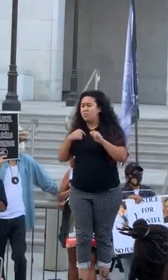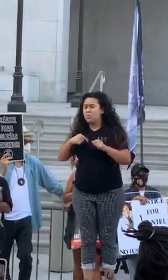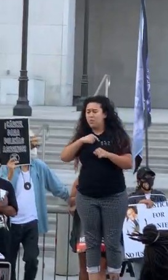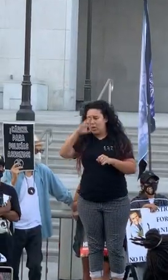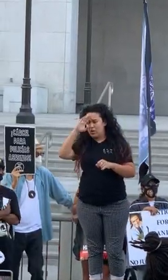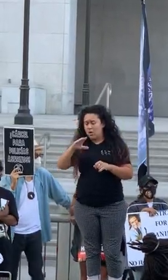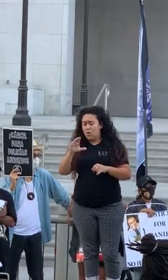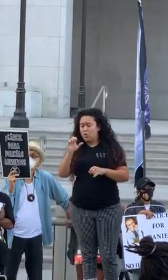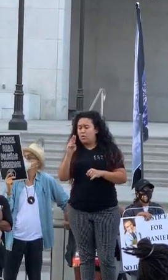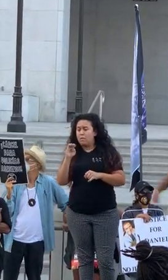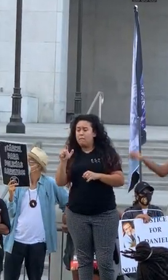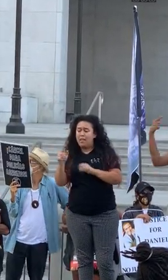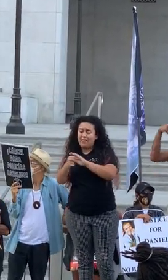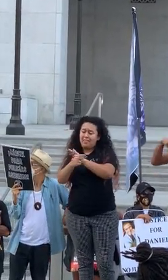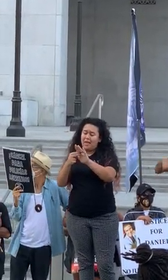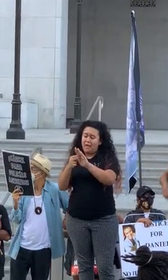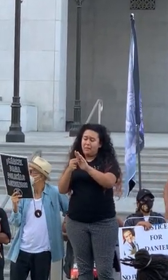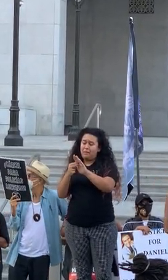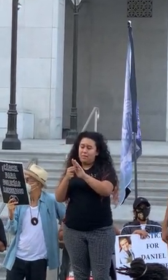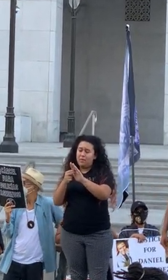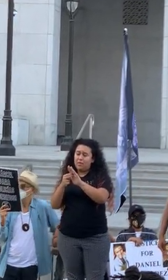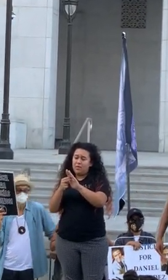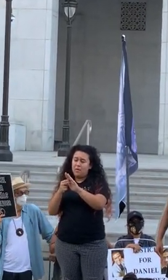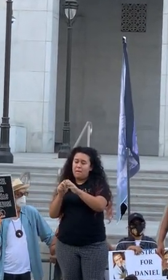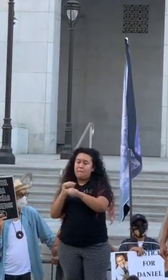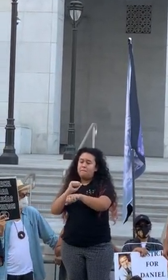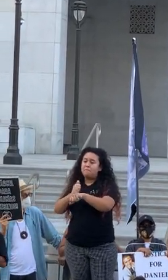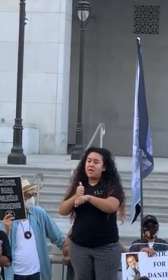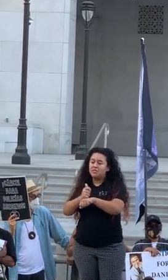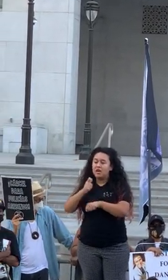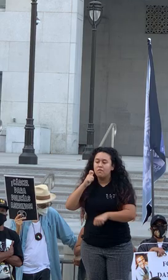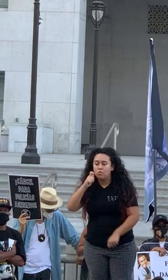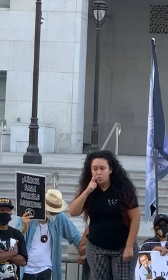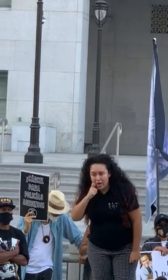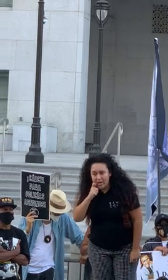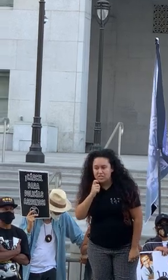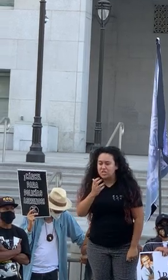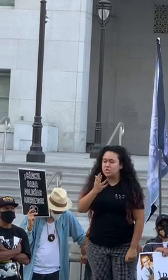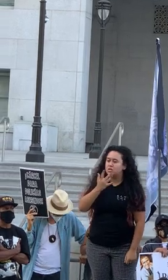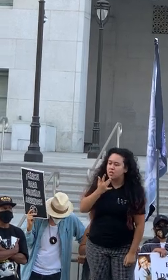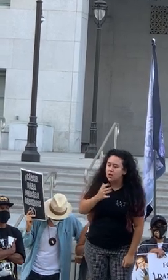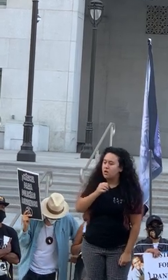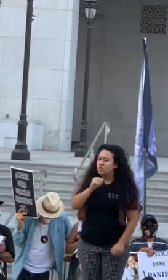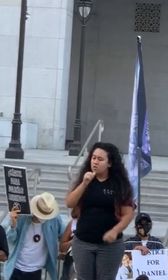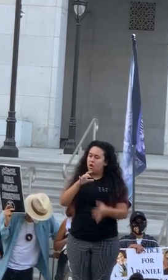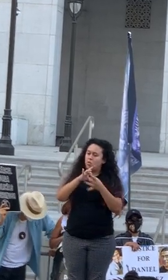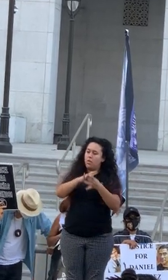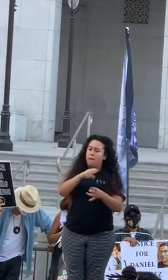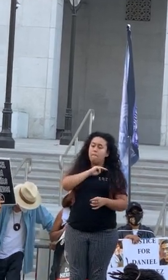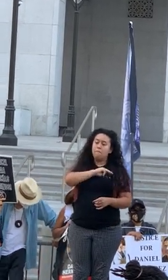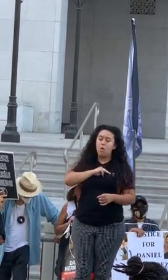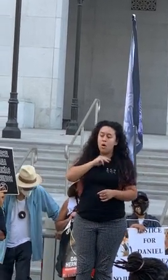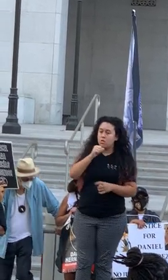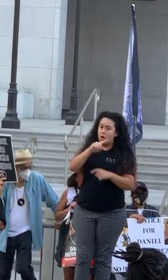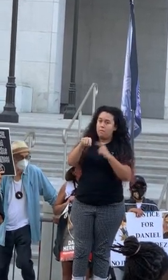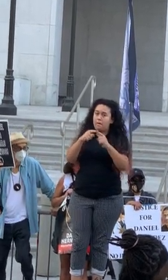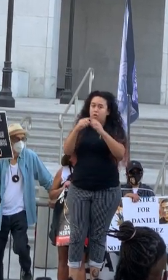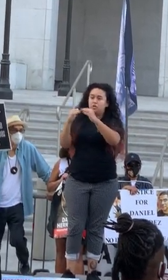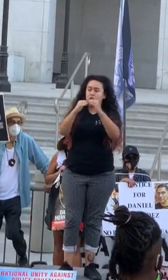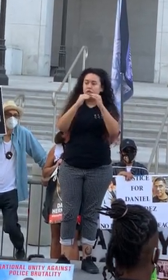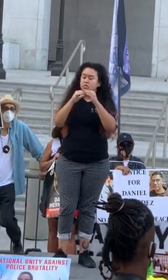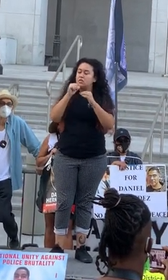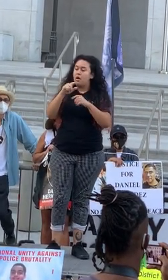criminality is informed by class and informed by color. Not about morality, not about justice, not about